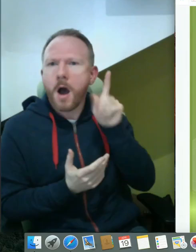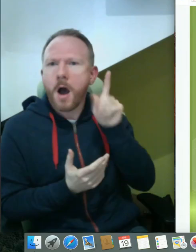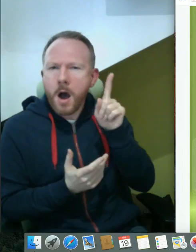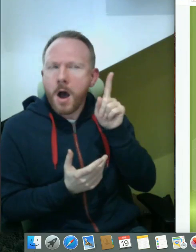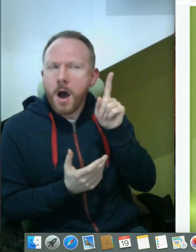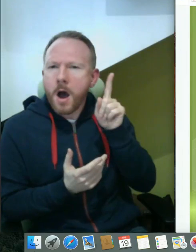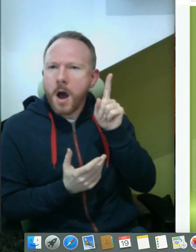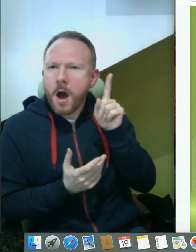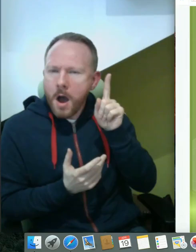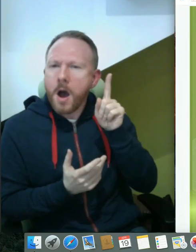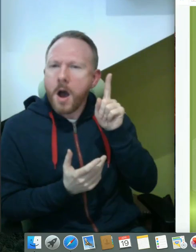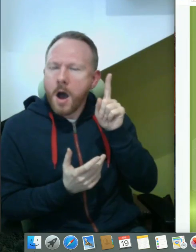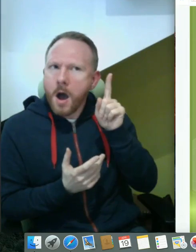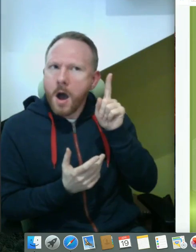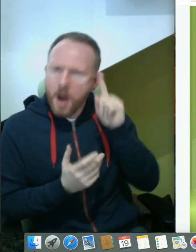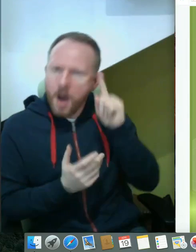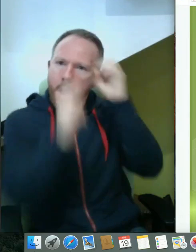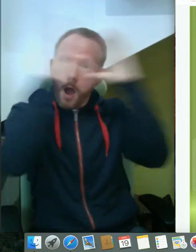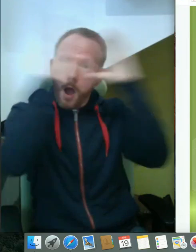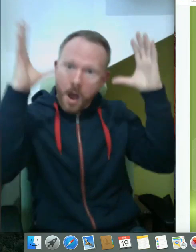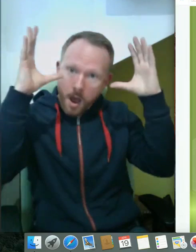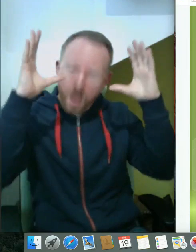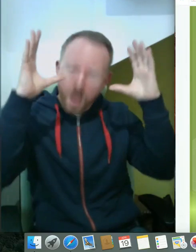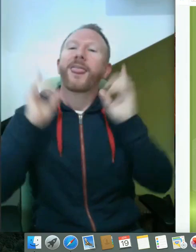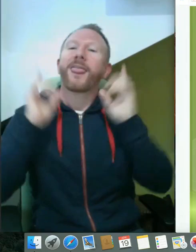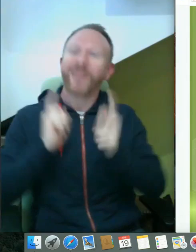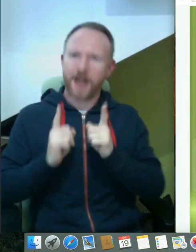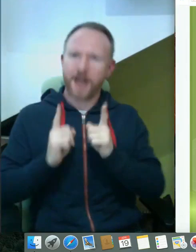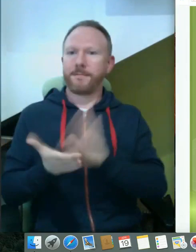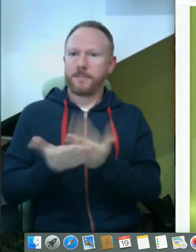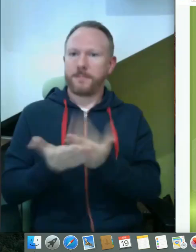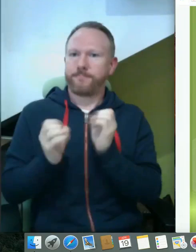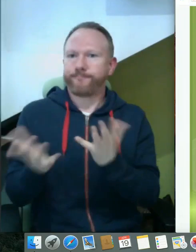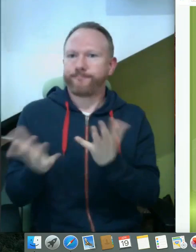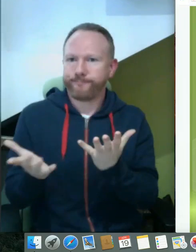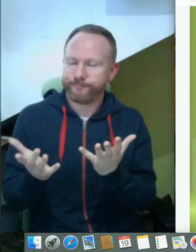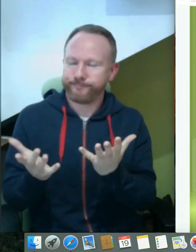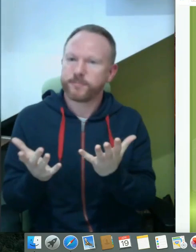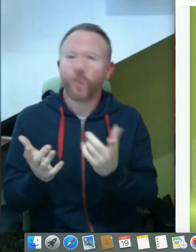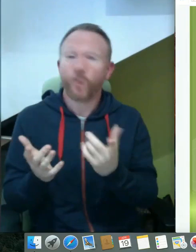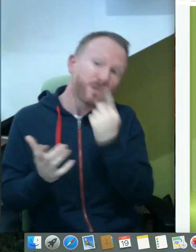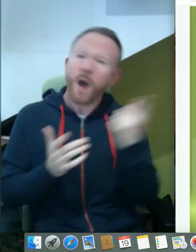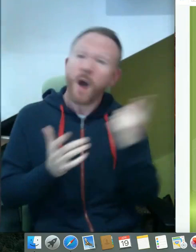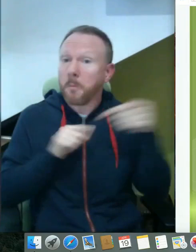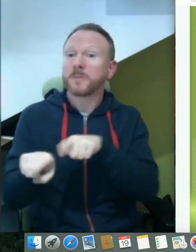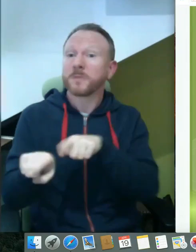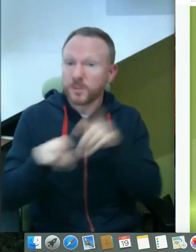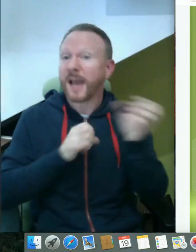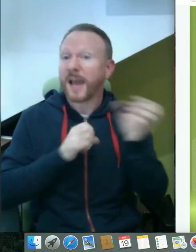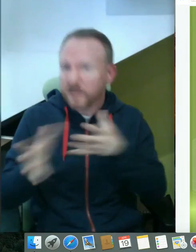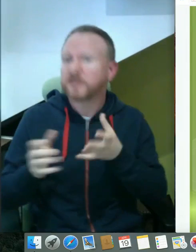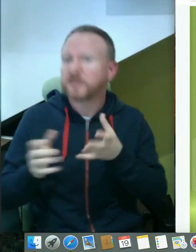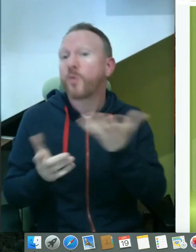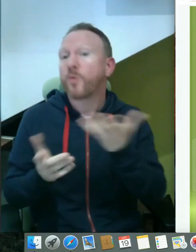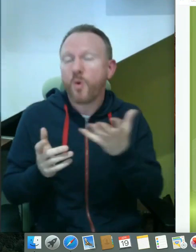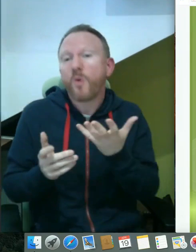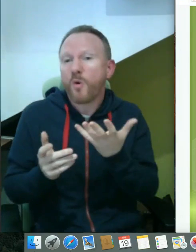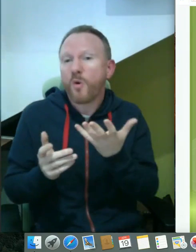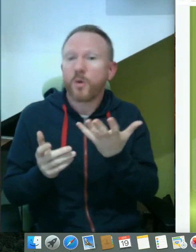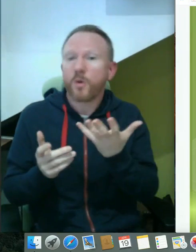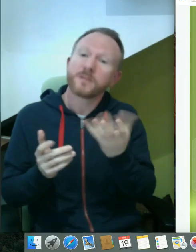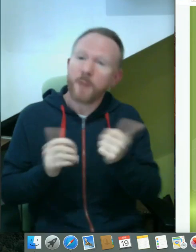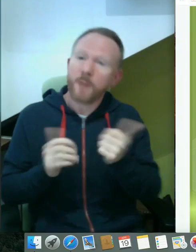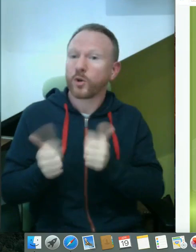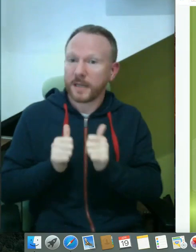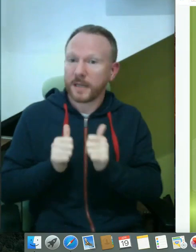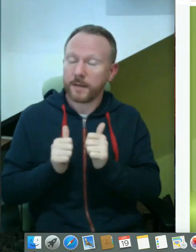that utterance before they begin to render their interpretation. However, not